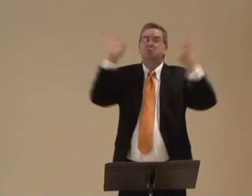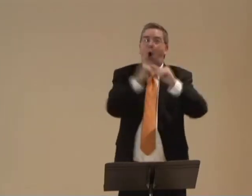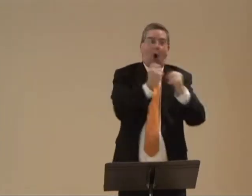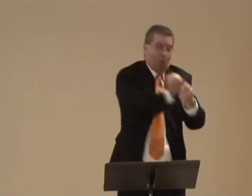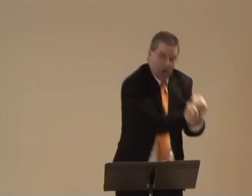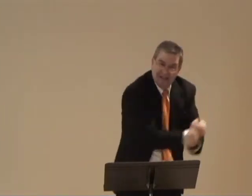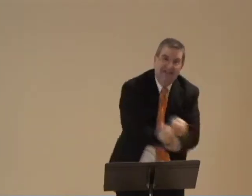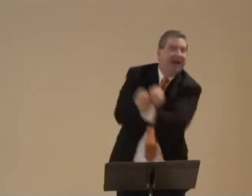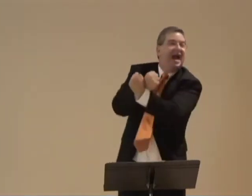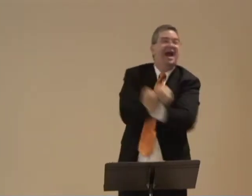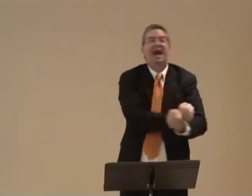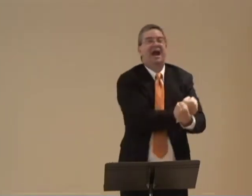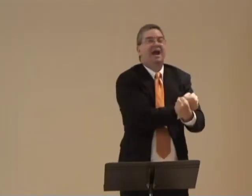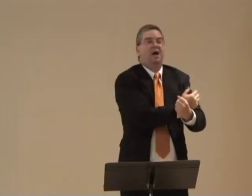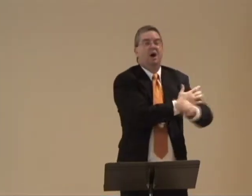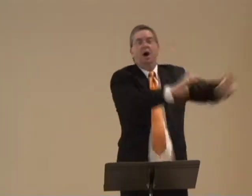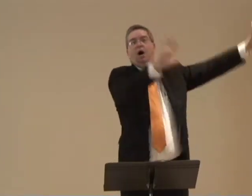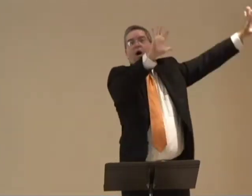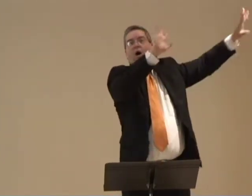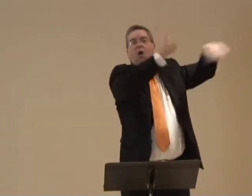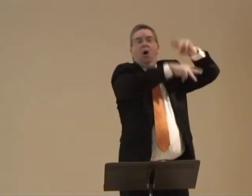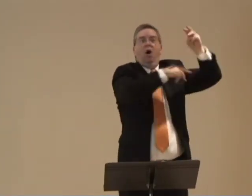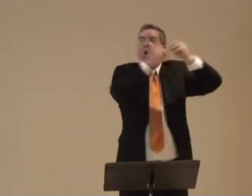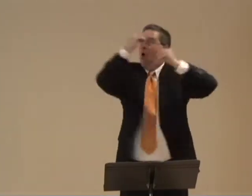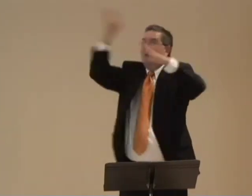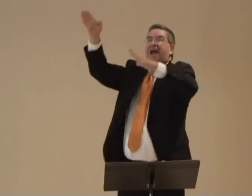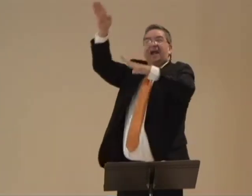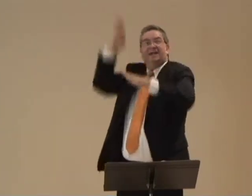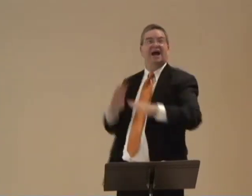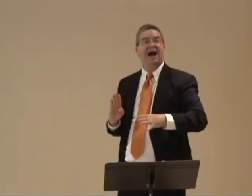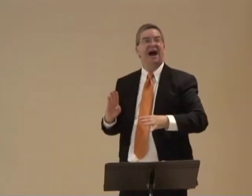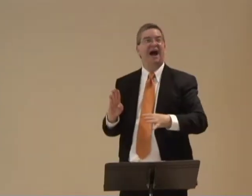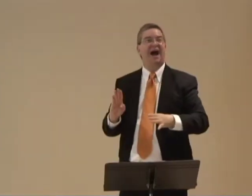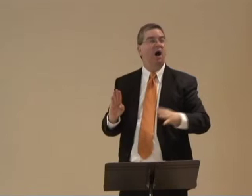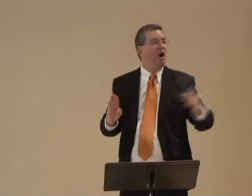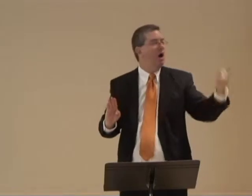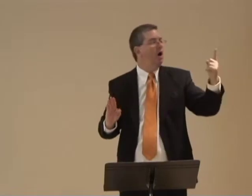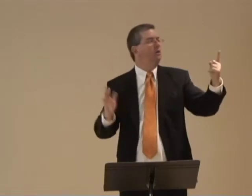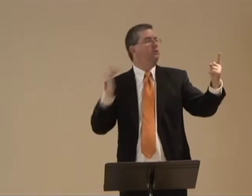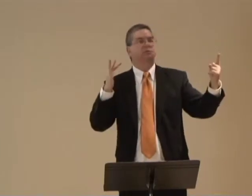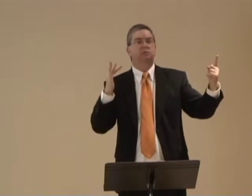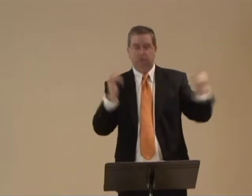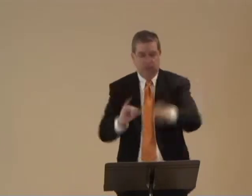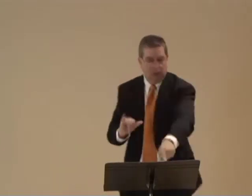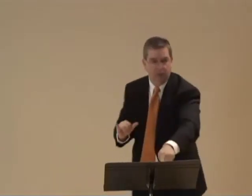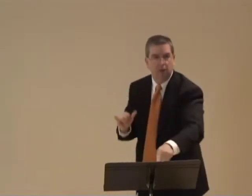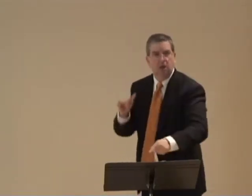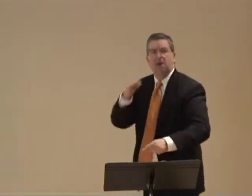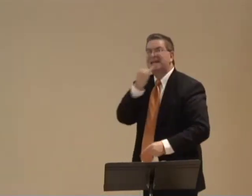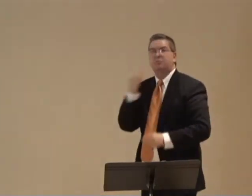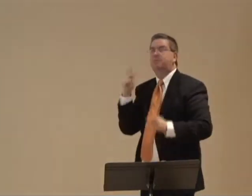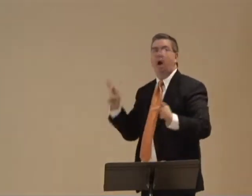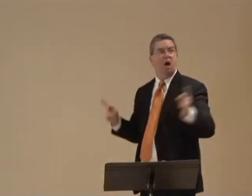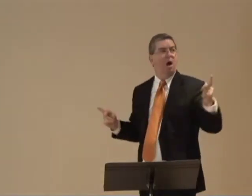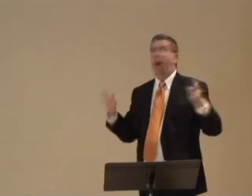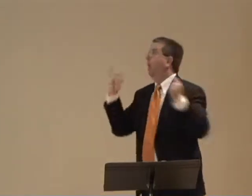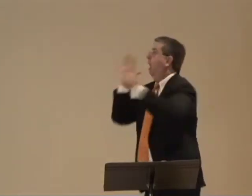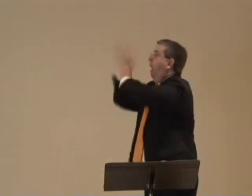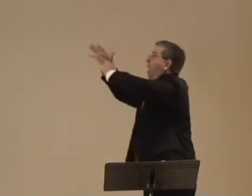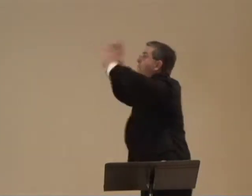and pray. You are no longer in bondage. You are saved. You are a child of God. And